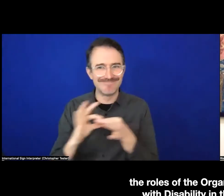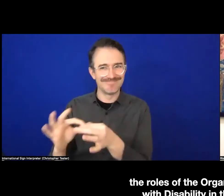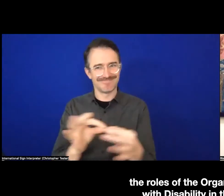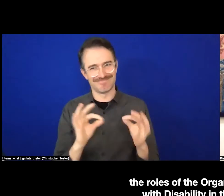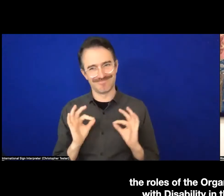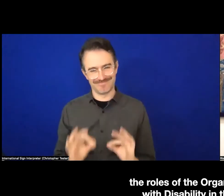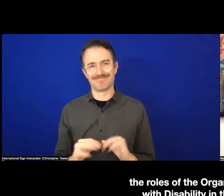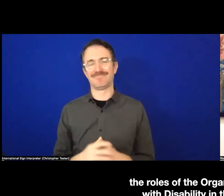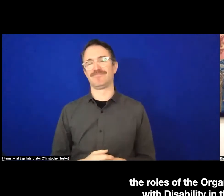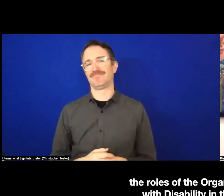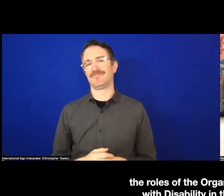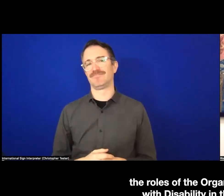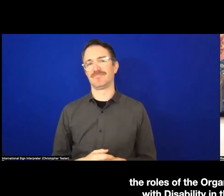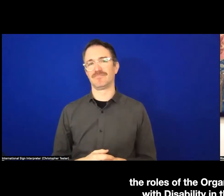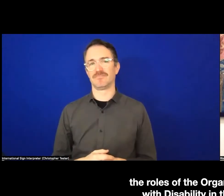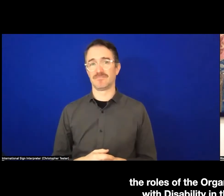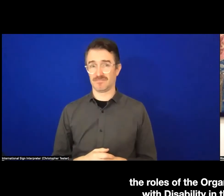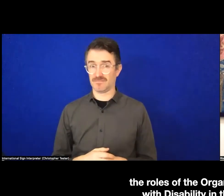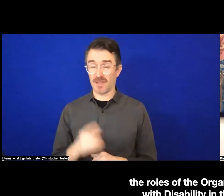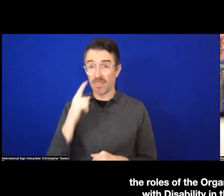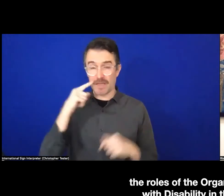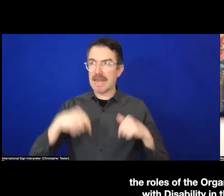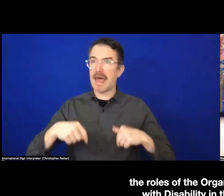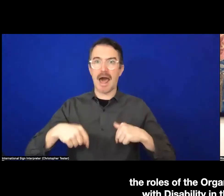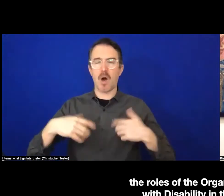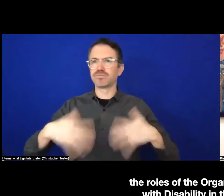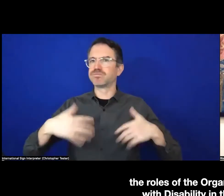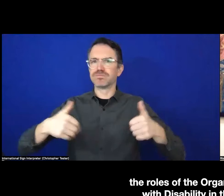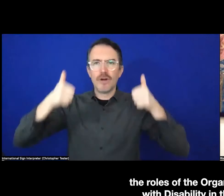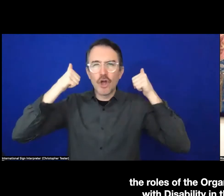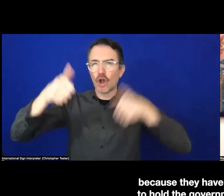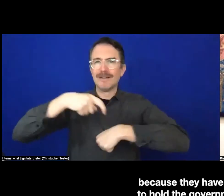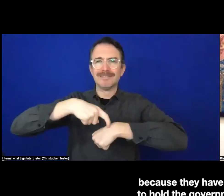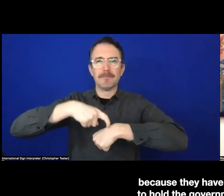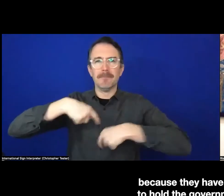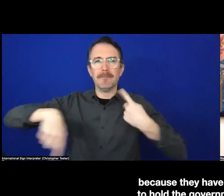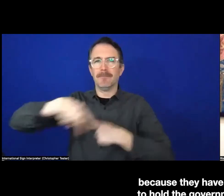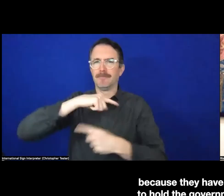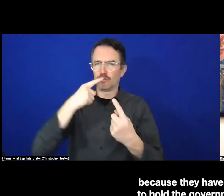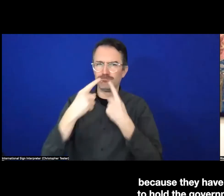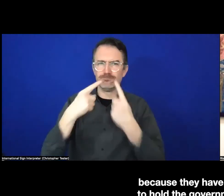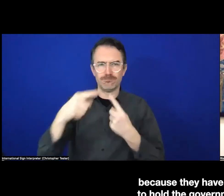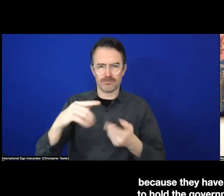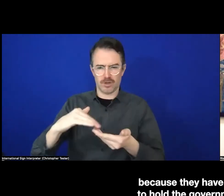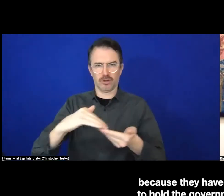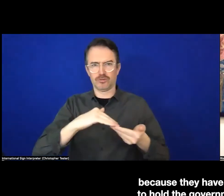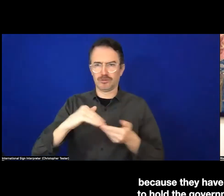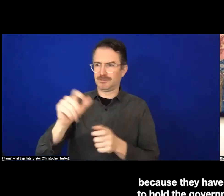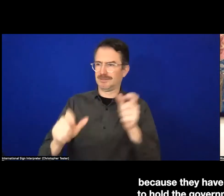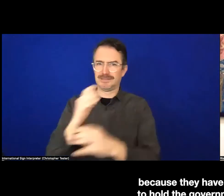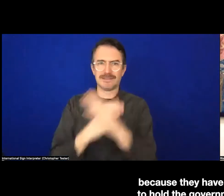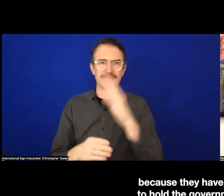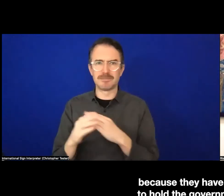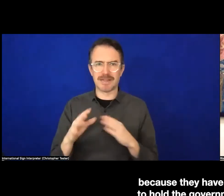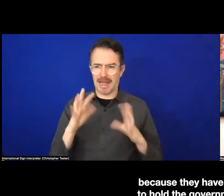discuss the roles of the Organization of Persons with Disability in the Global South, because they have been advocating